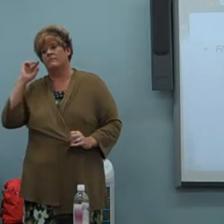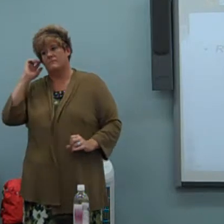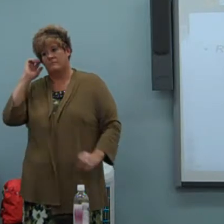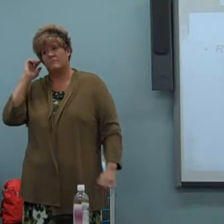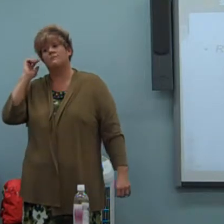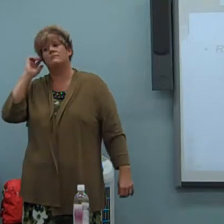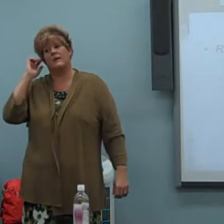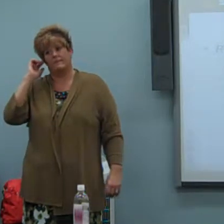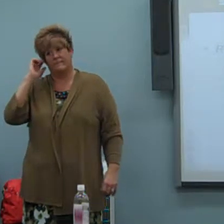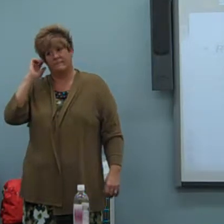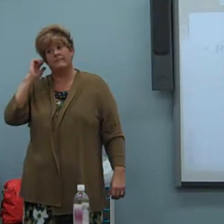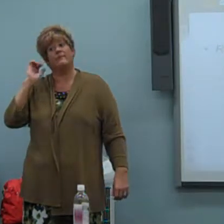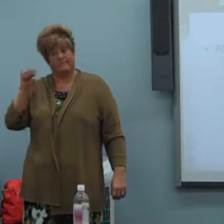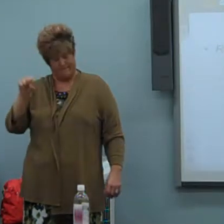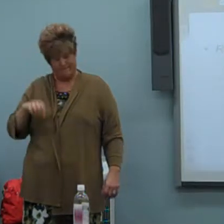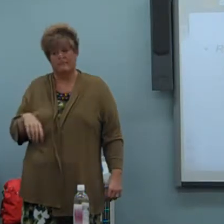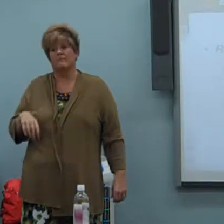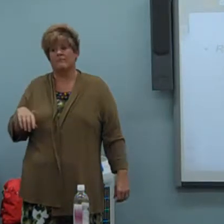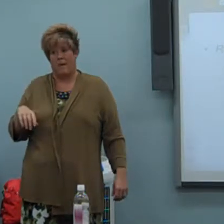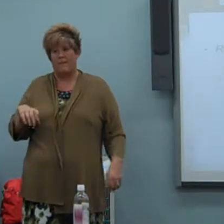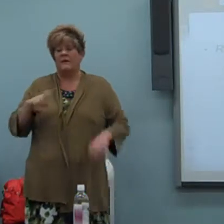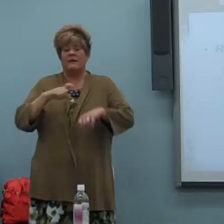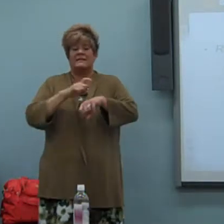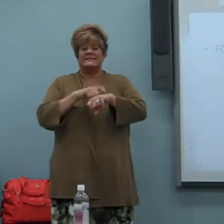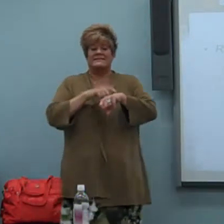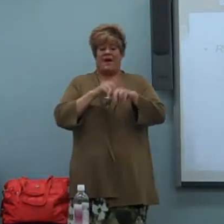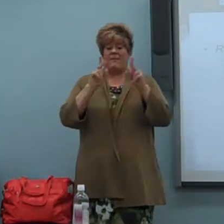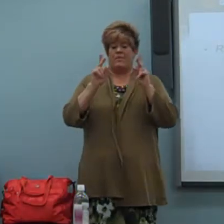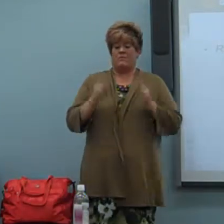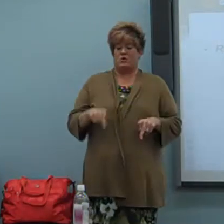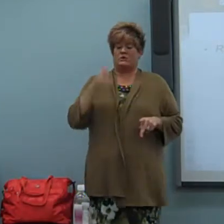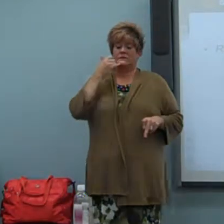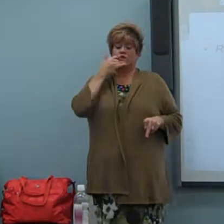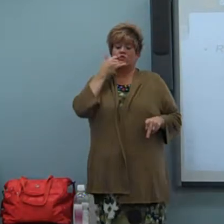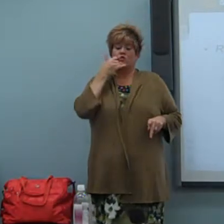Could you explain more about that? So they call Sorensen.